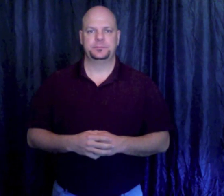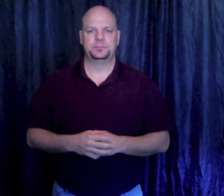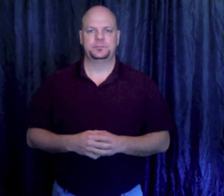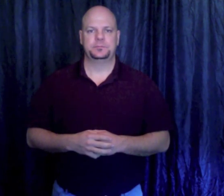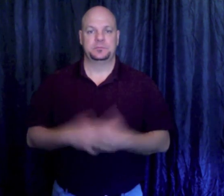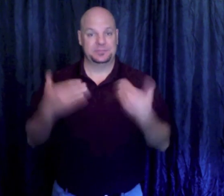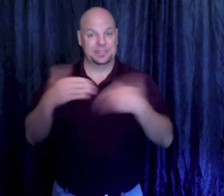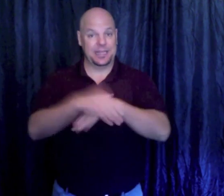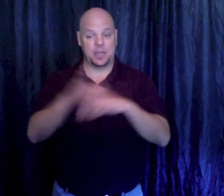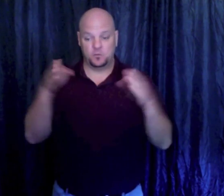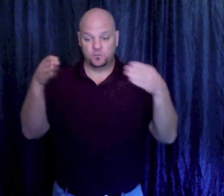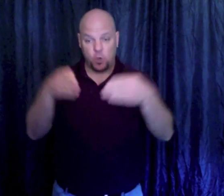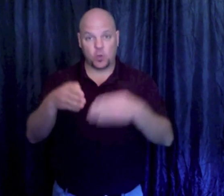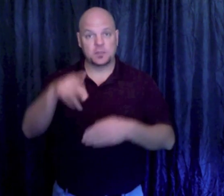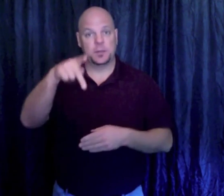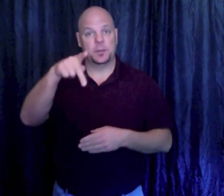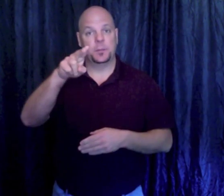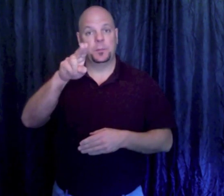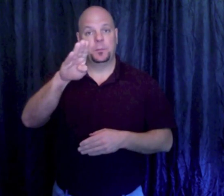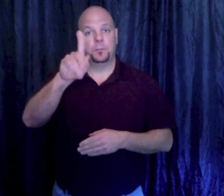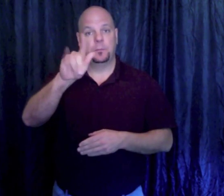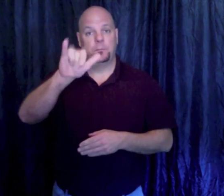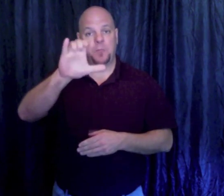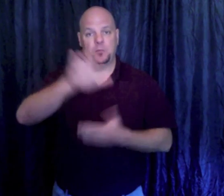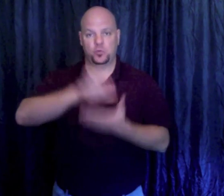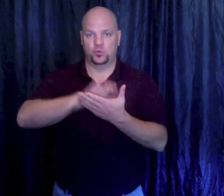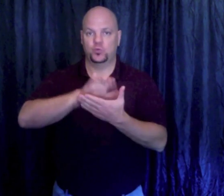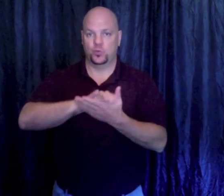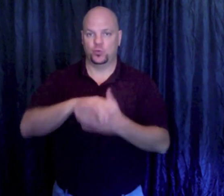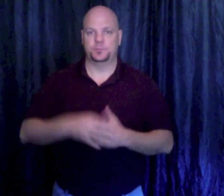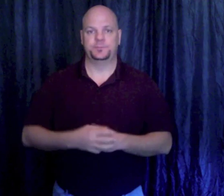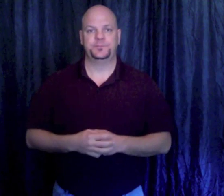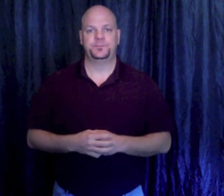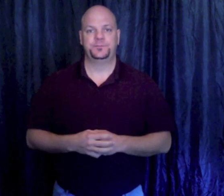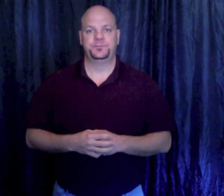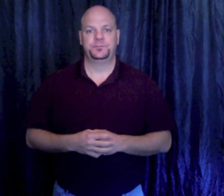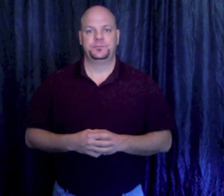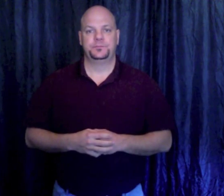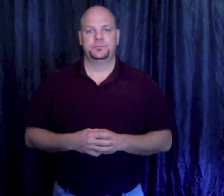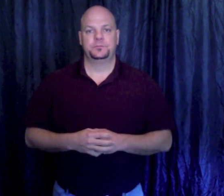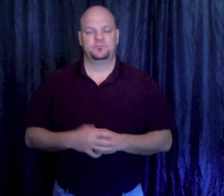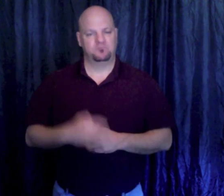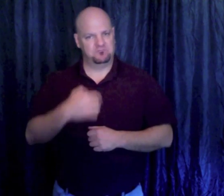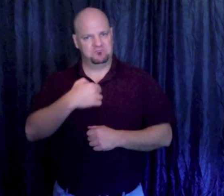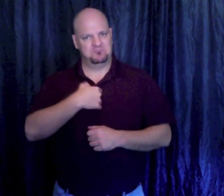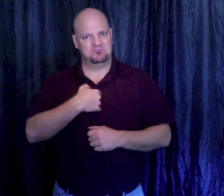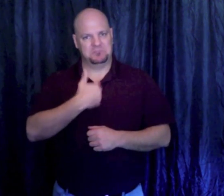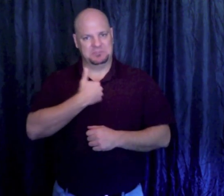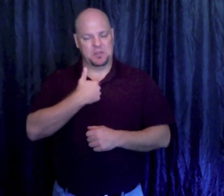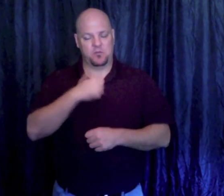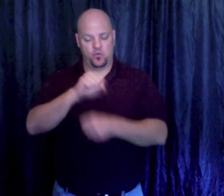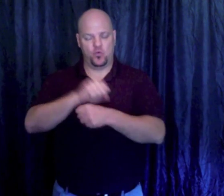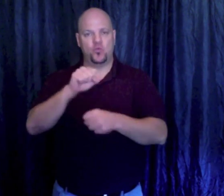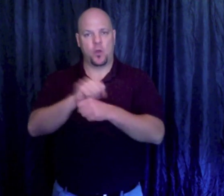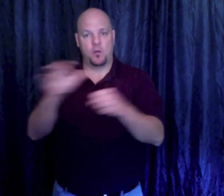school setting. And I've worked both as a full-time staff interpreter. I worked as a